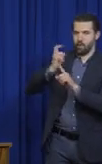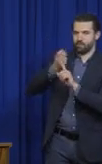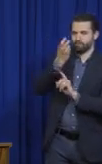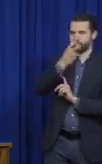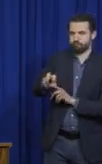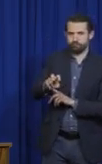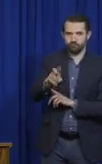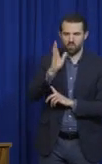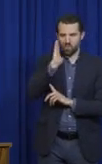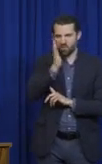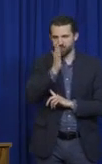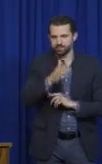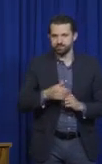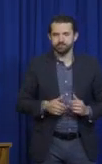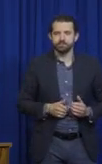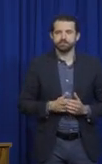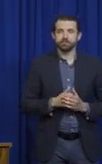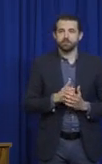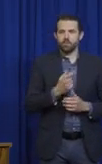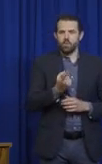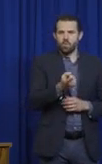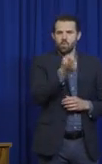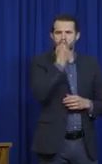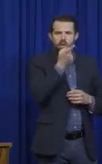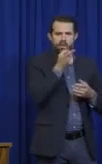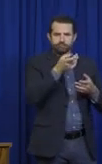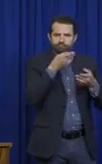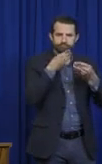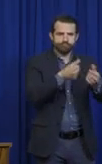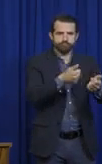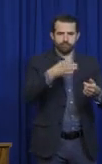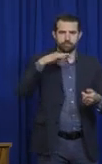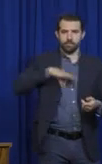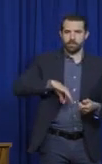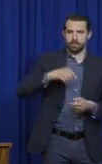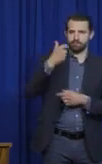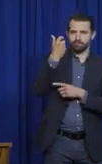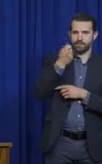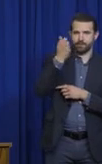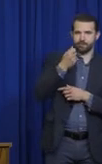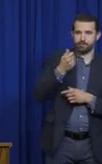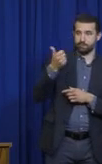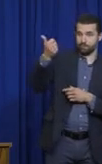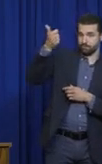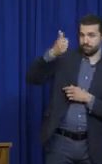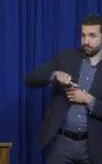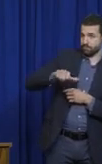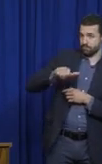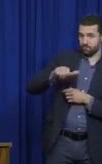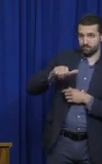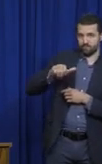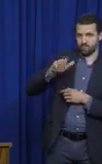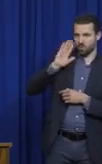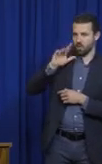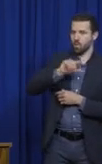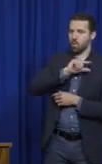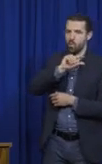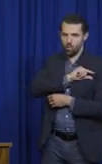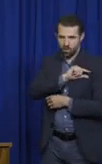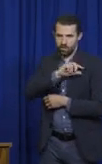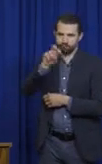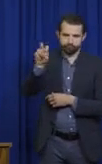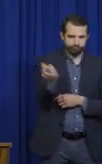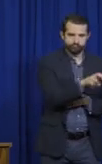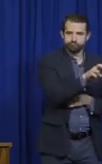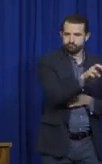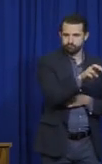the streamlining benefits, is those folks were denied. It's clear that they're eligible, and they will roll